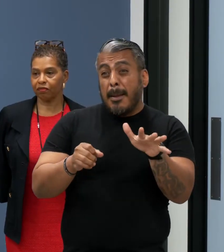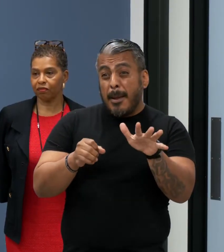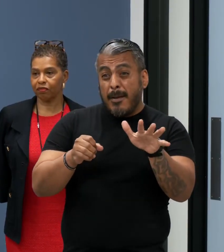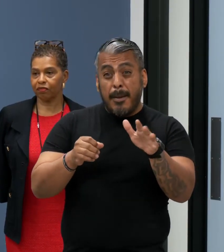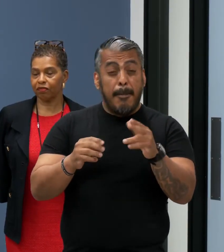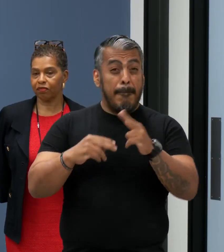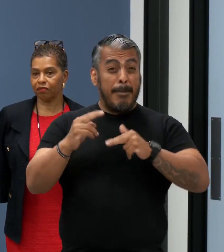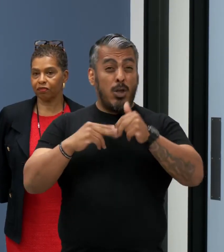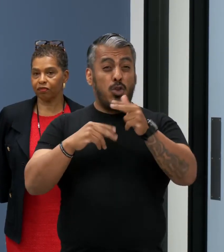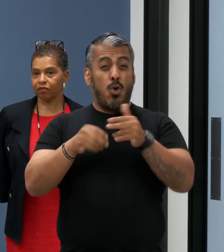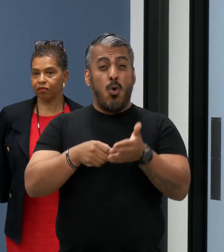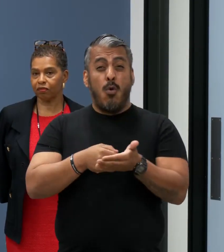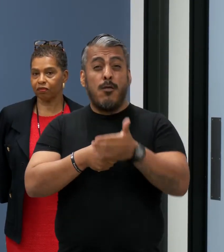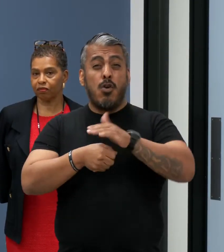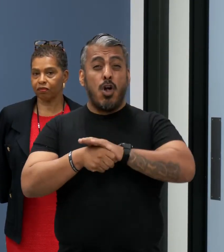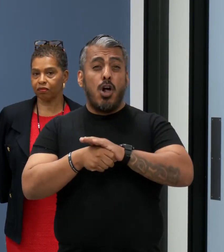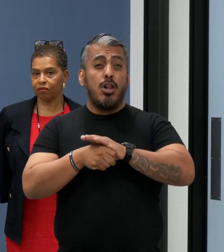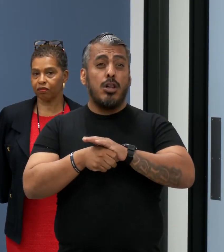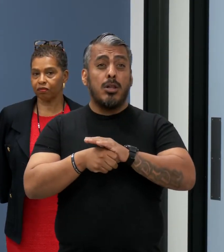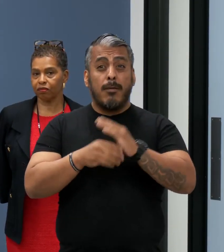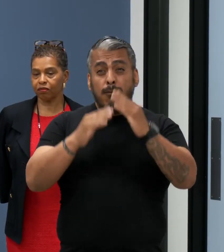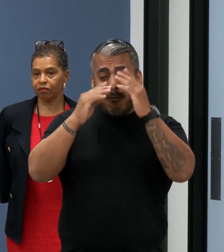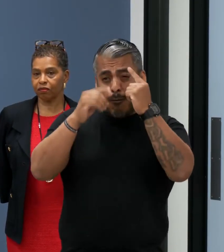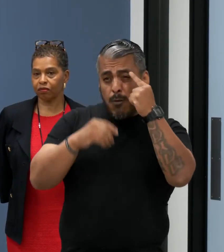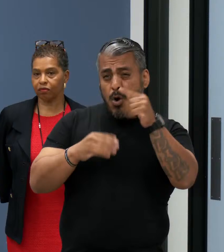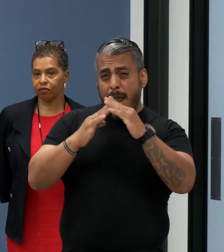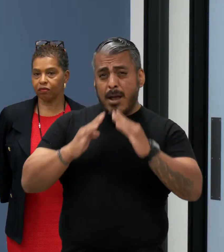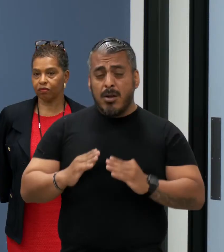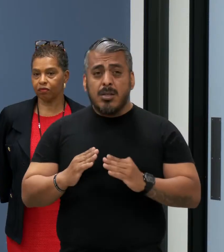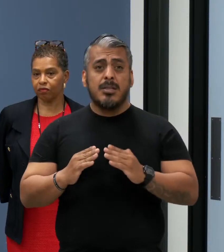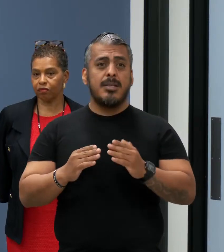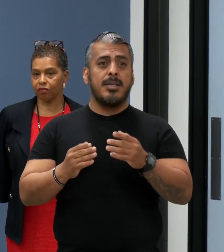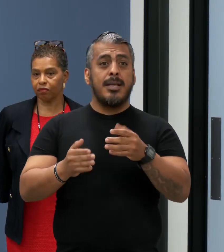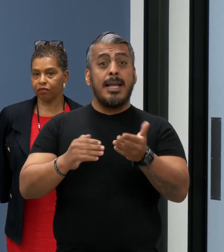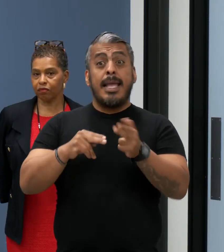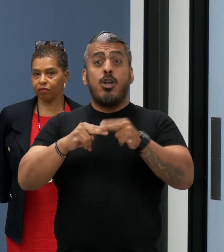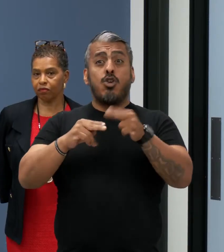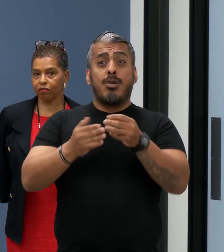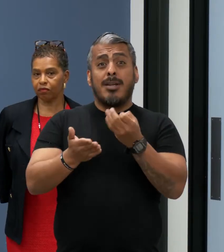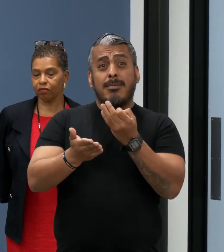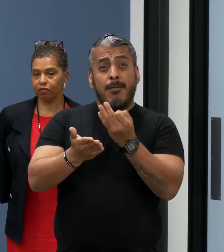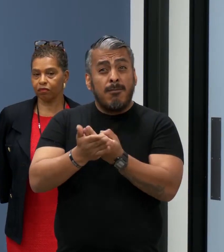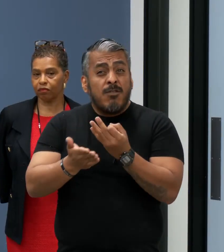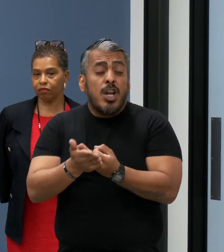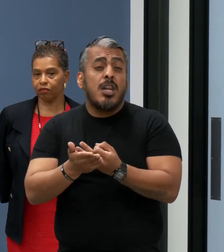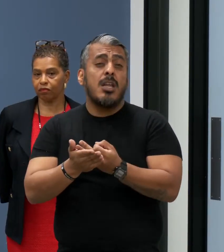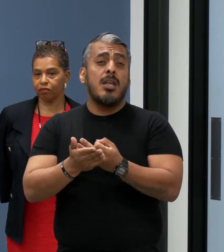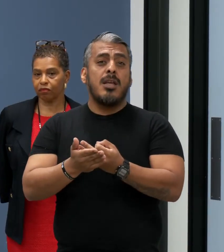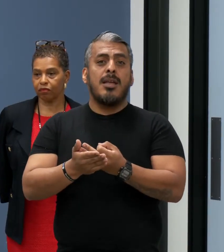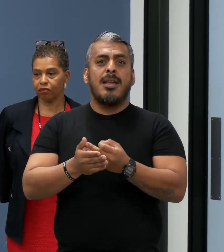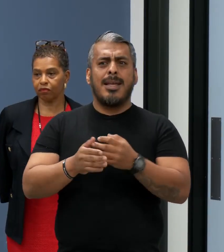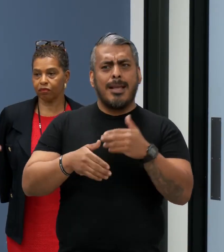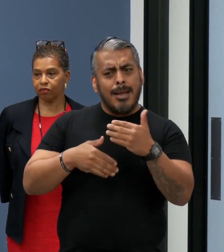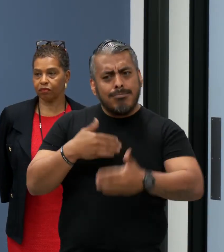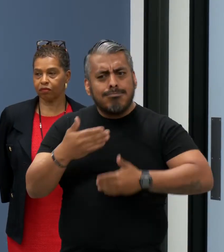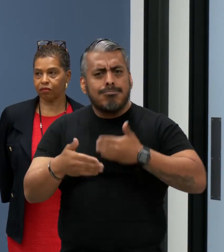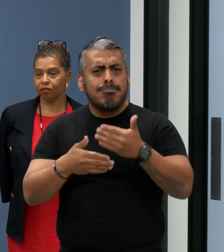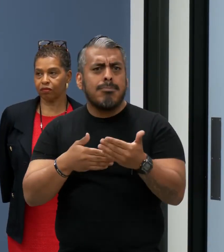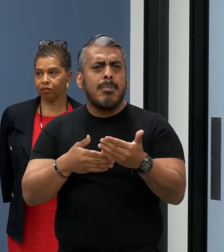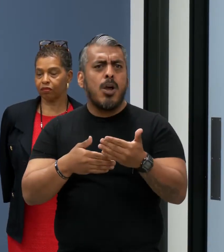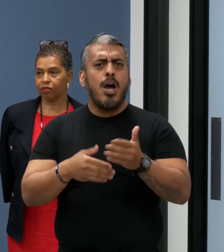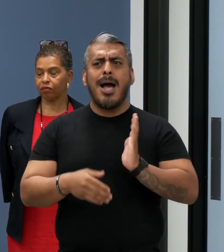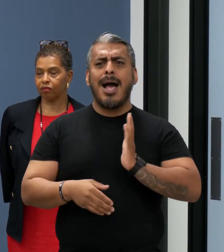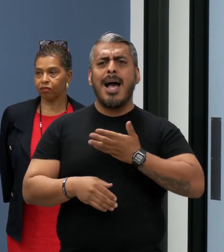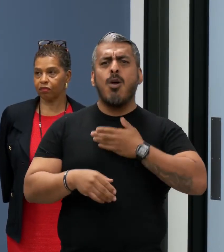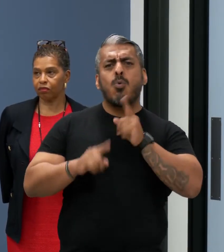in prevention, behavioral health, and housing, increase funding and resources to implement new programs, speed up our overall response.